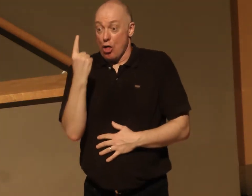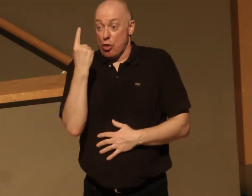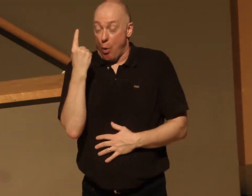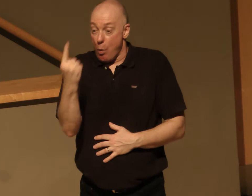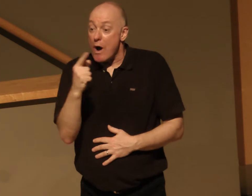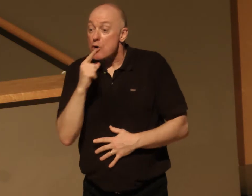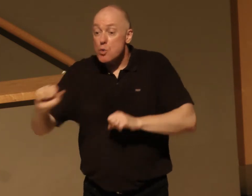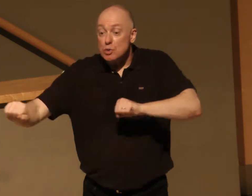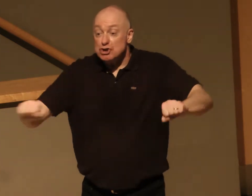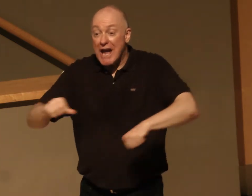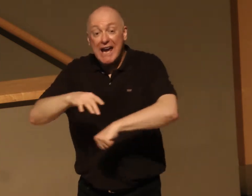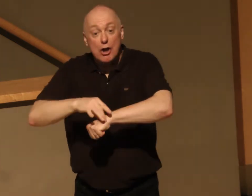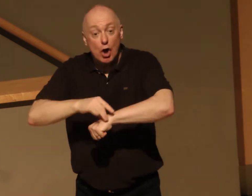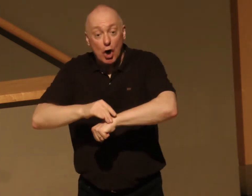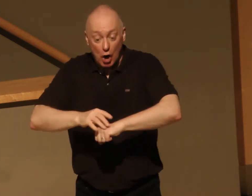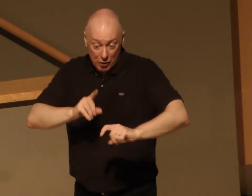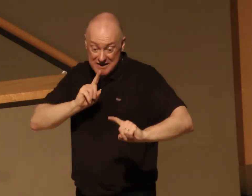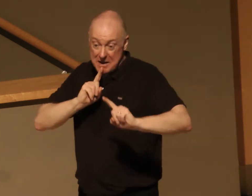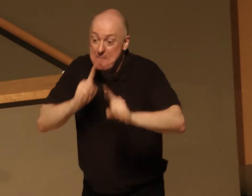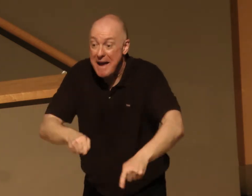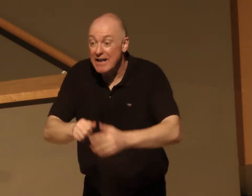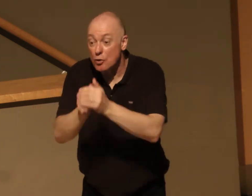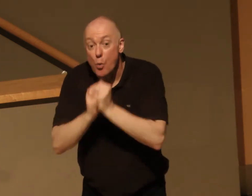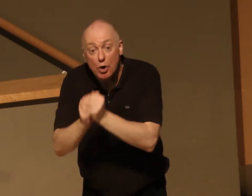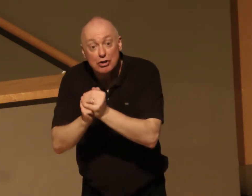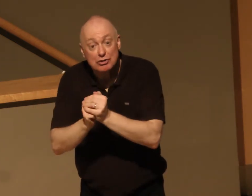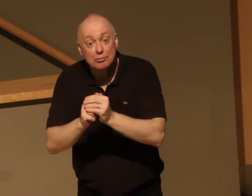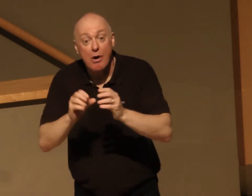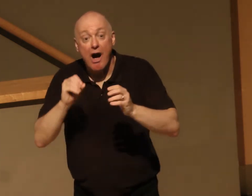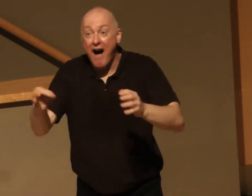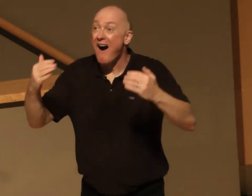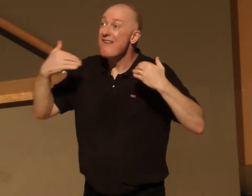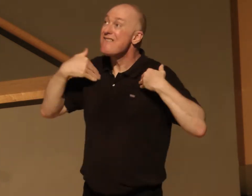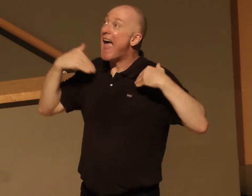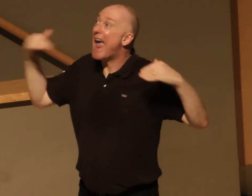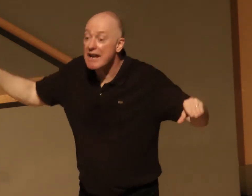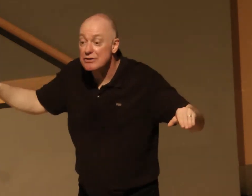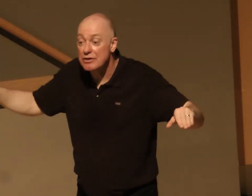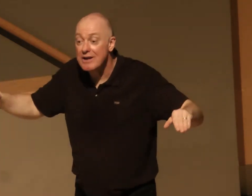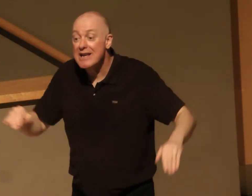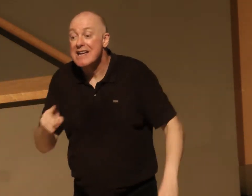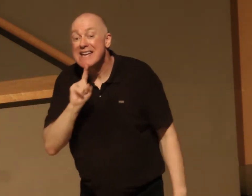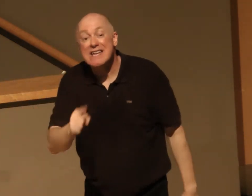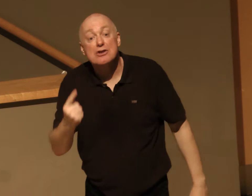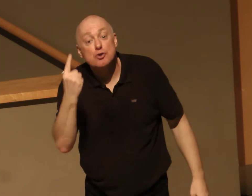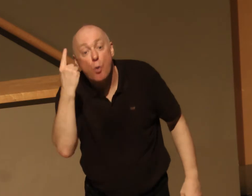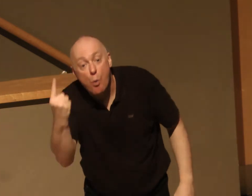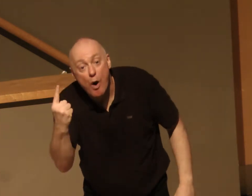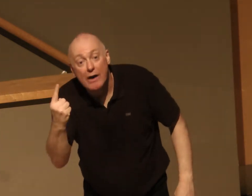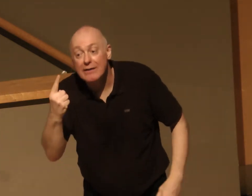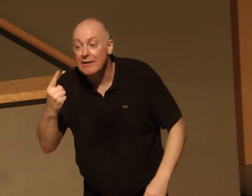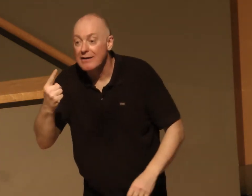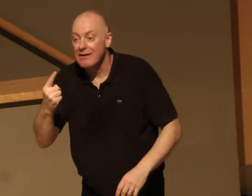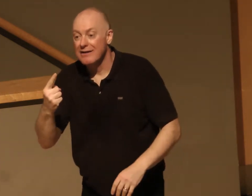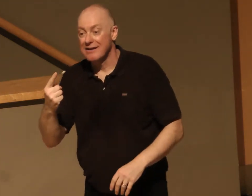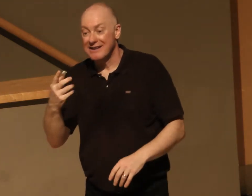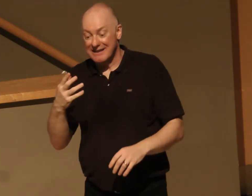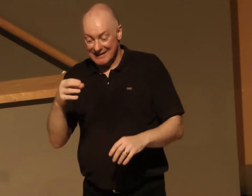the earth and commanding the worship of innumerable angels is the one who comes to the two Marys in their despair